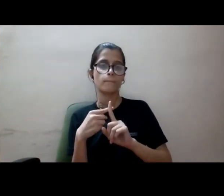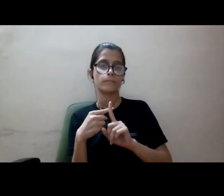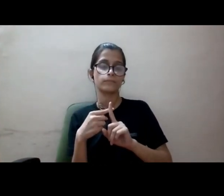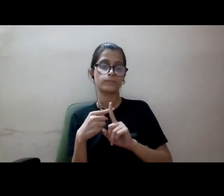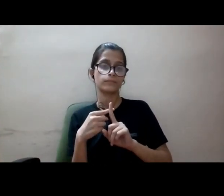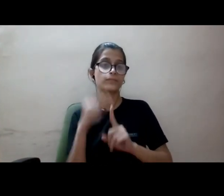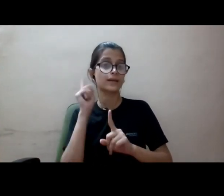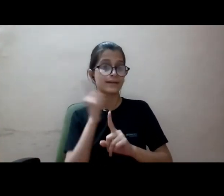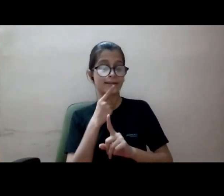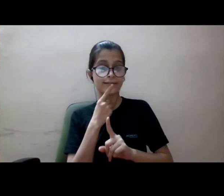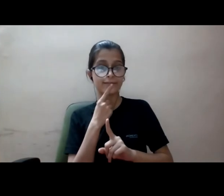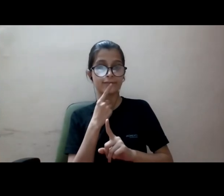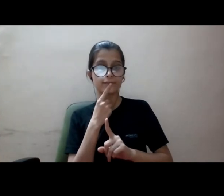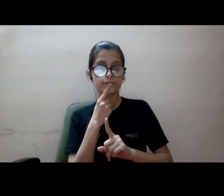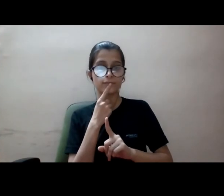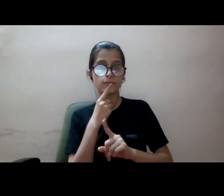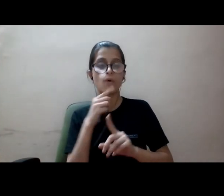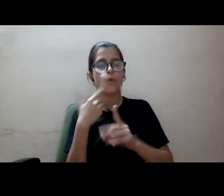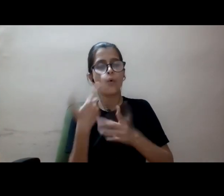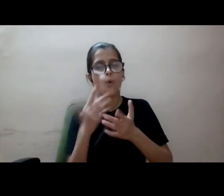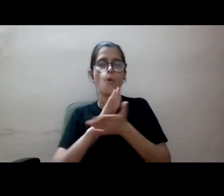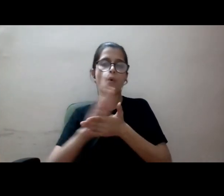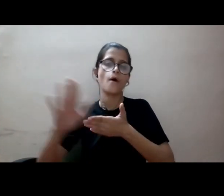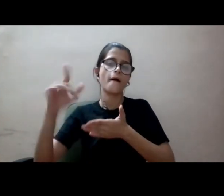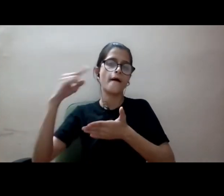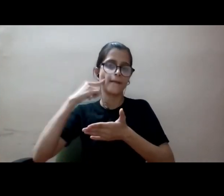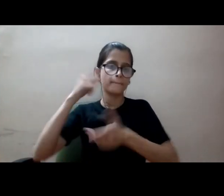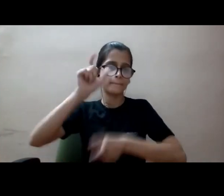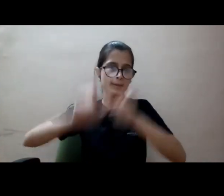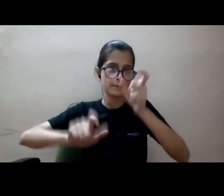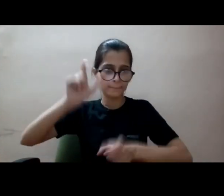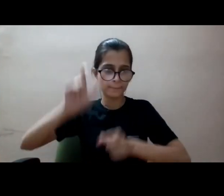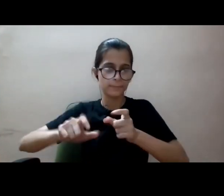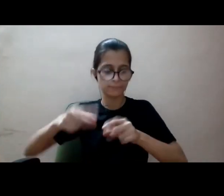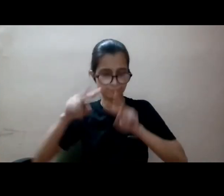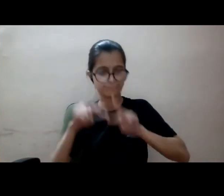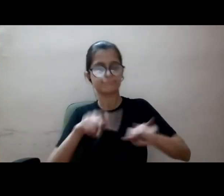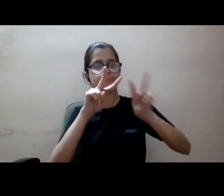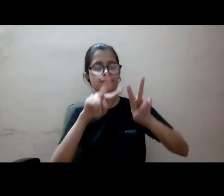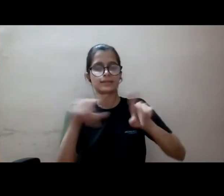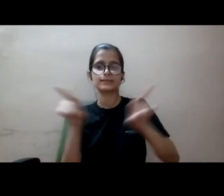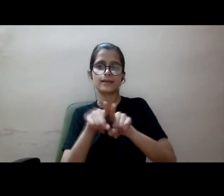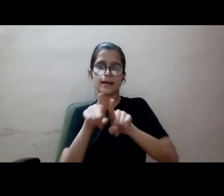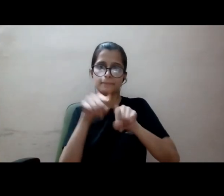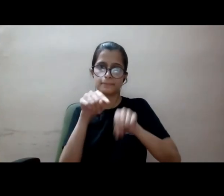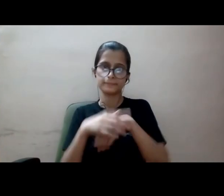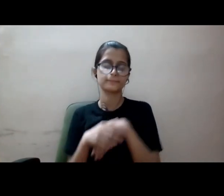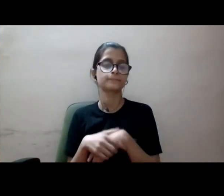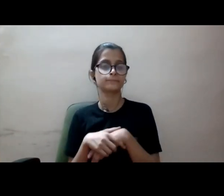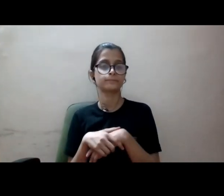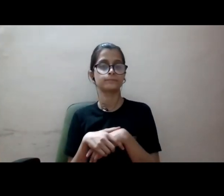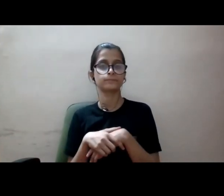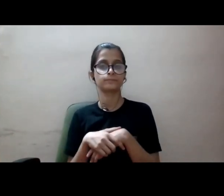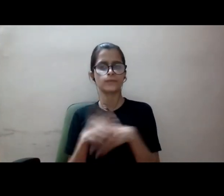deaf people or hearing impaired people who don't look at it that way. And